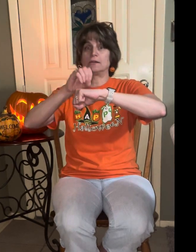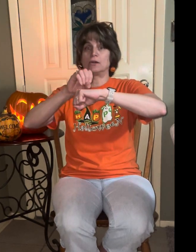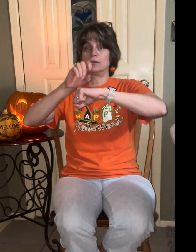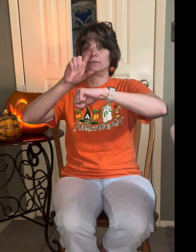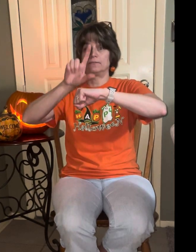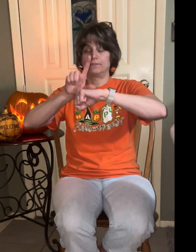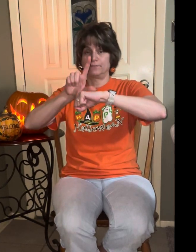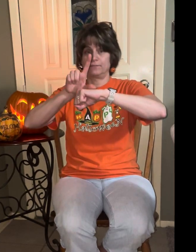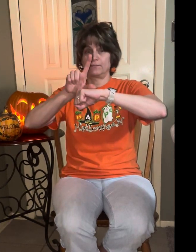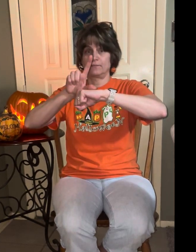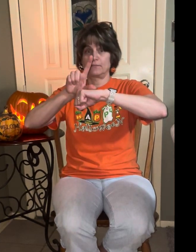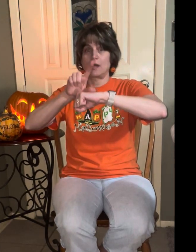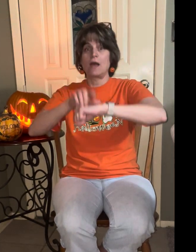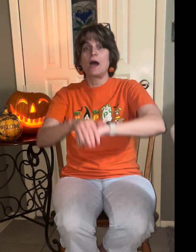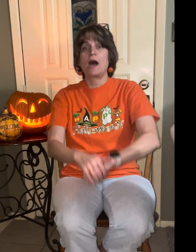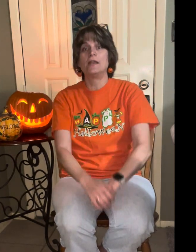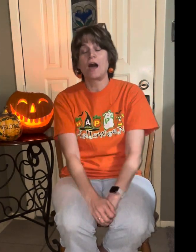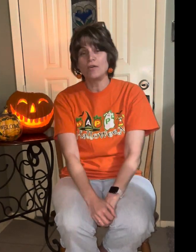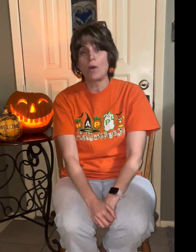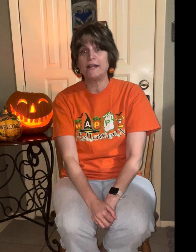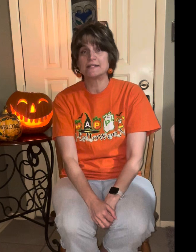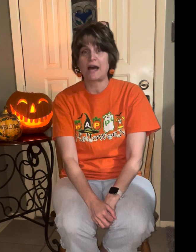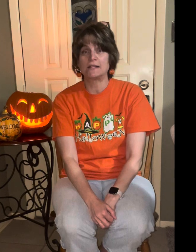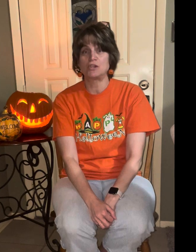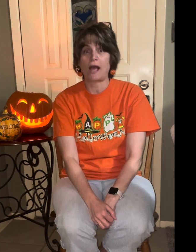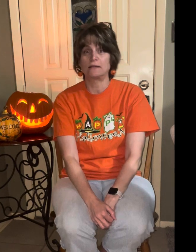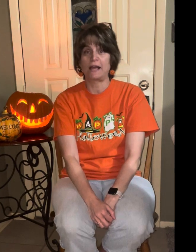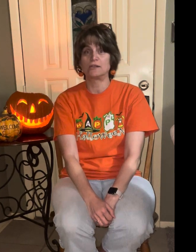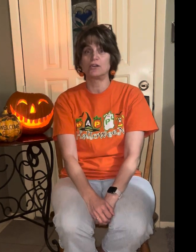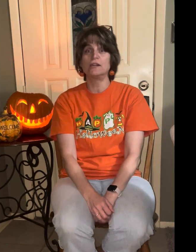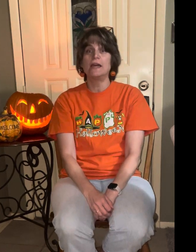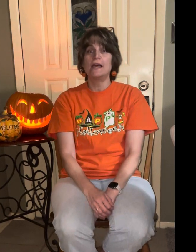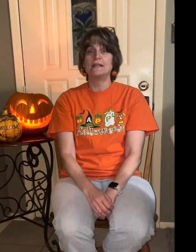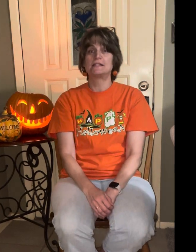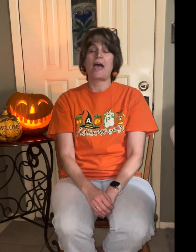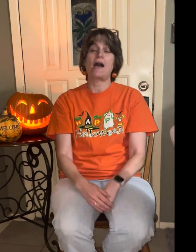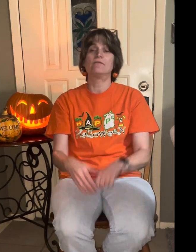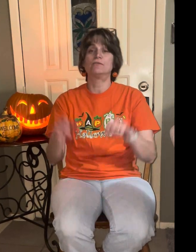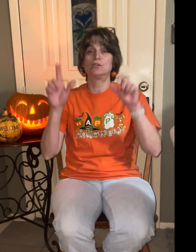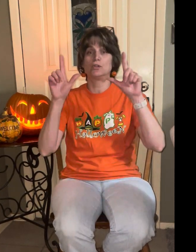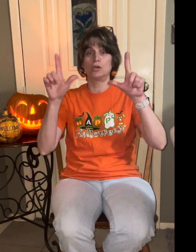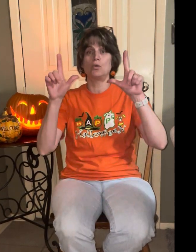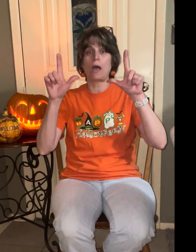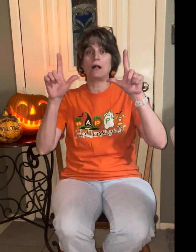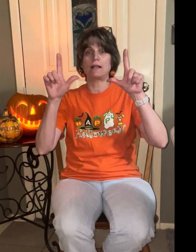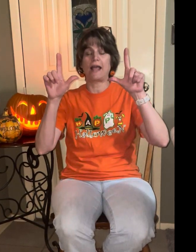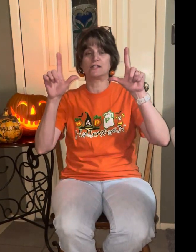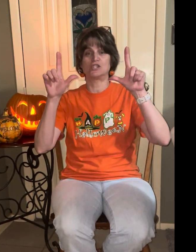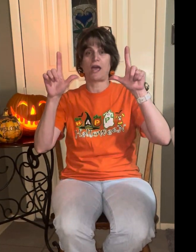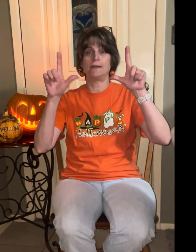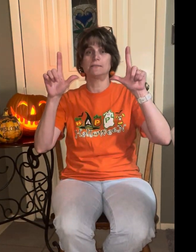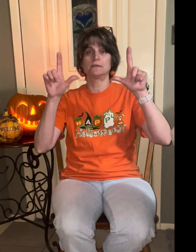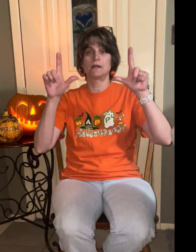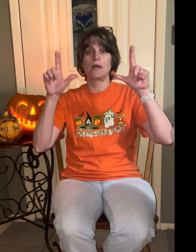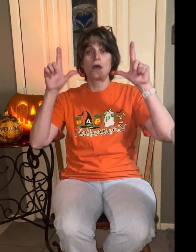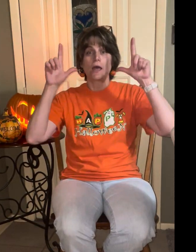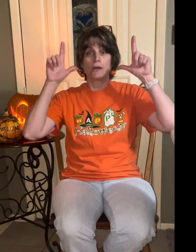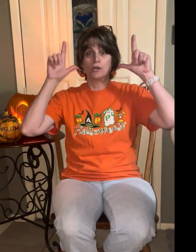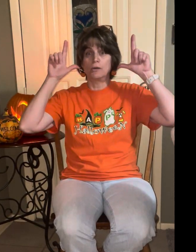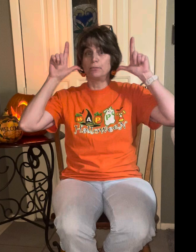jack-o'-lantern. Another way to sign jack-o'-lantern is to have two L hand shapes, and you're going to bring